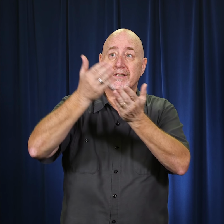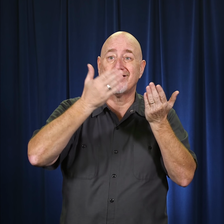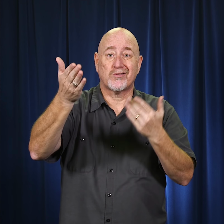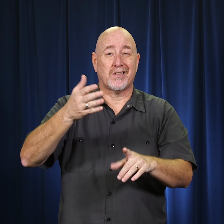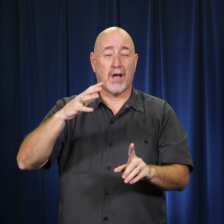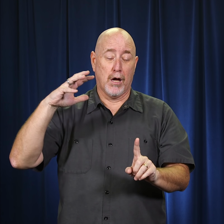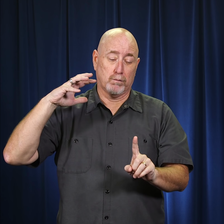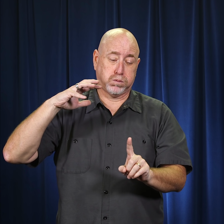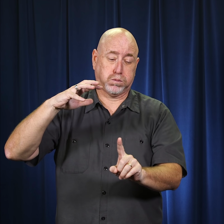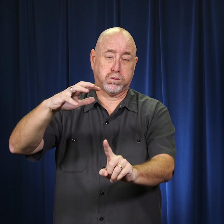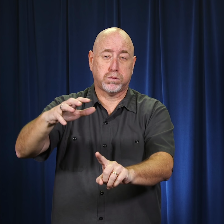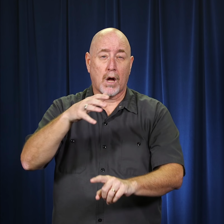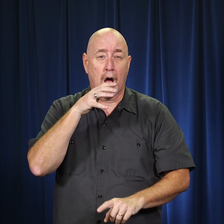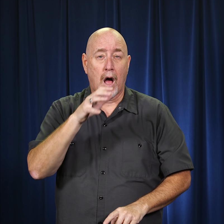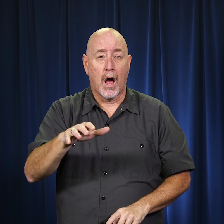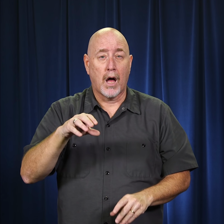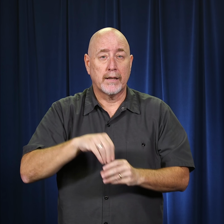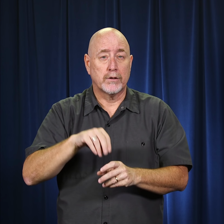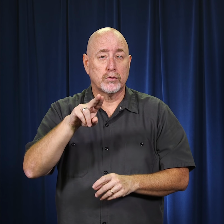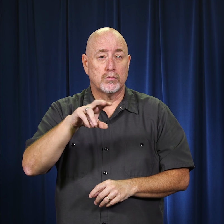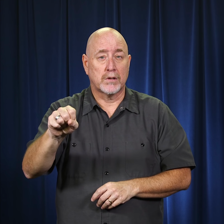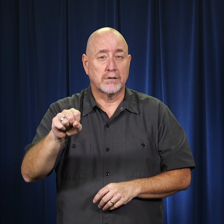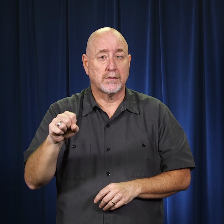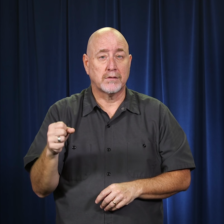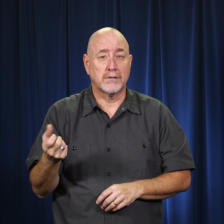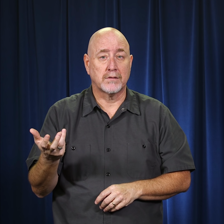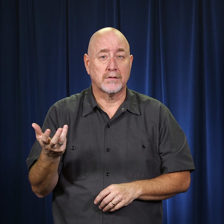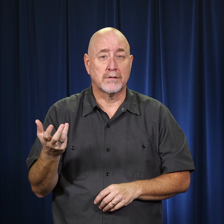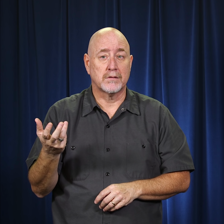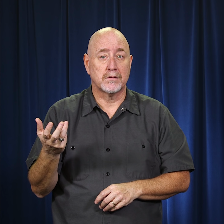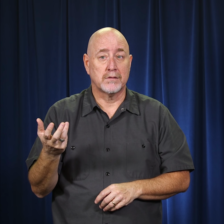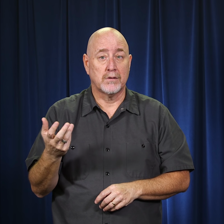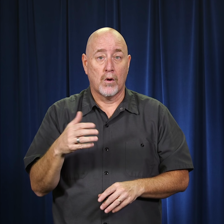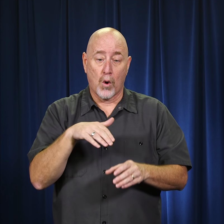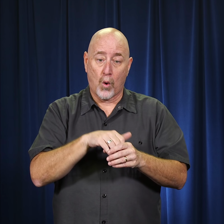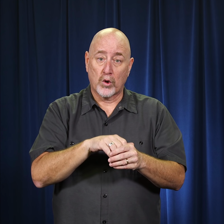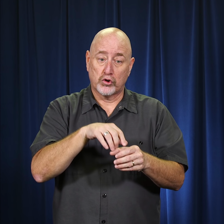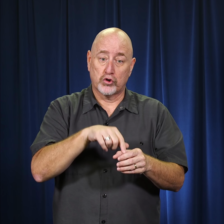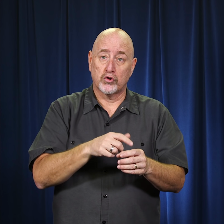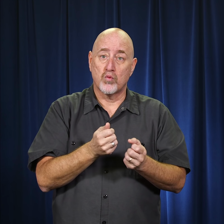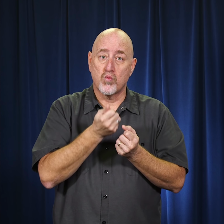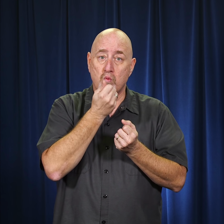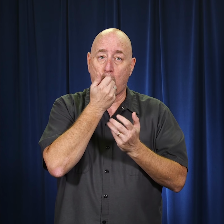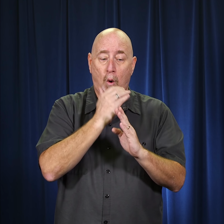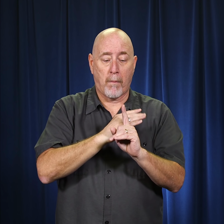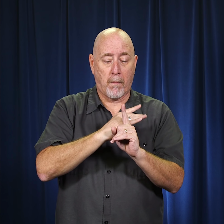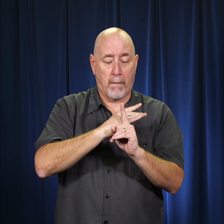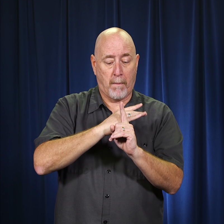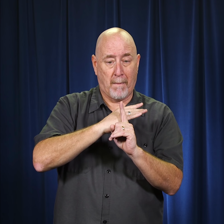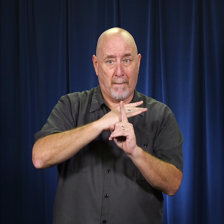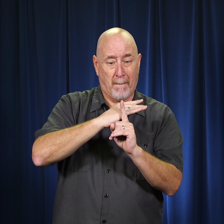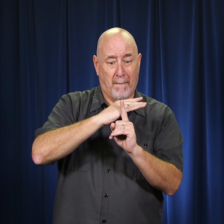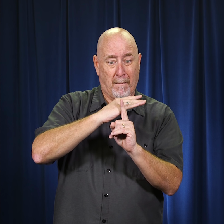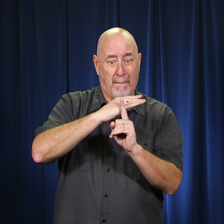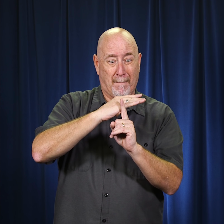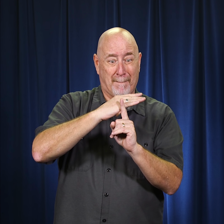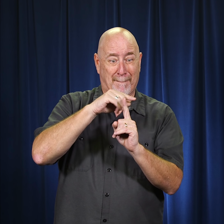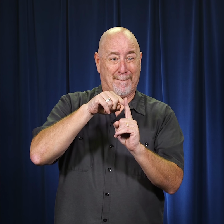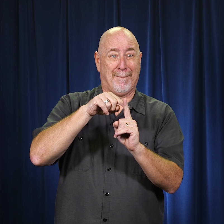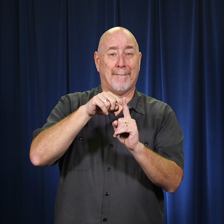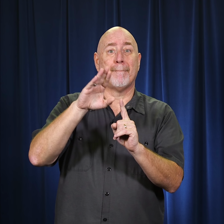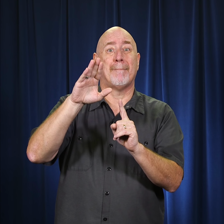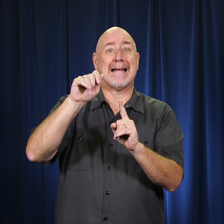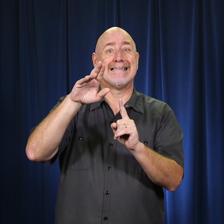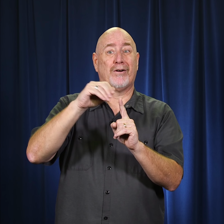and it's a hot month here in the United States of America, if those oysters warm up to a certain temperature,